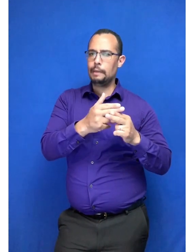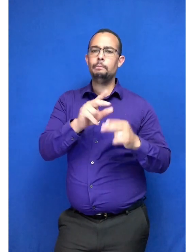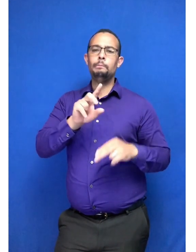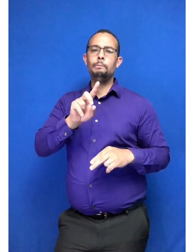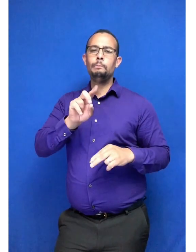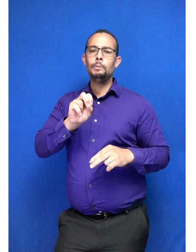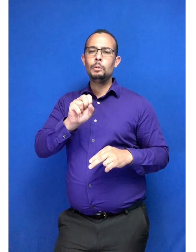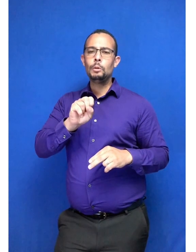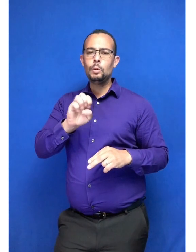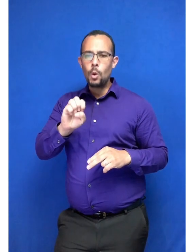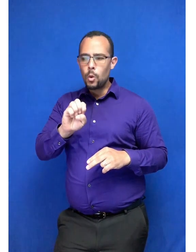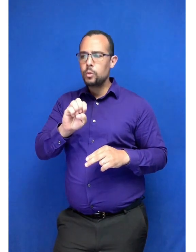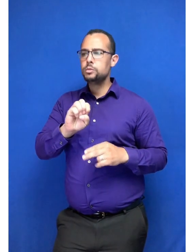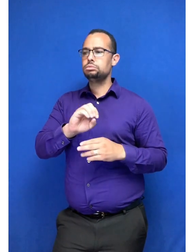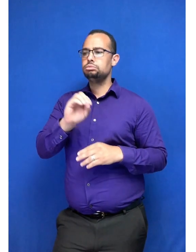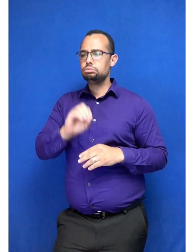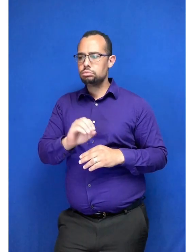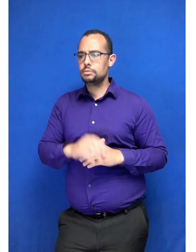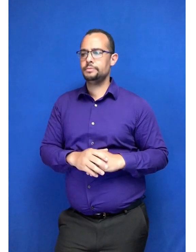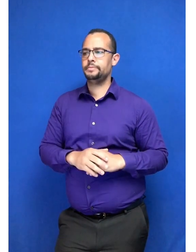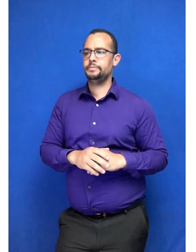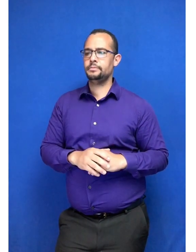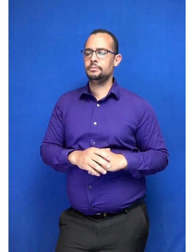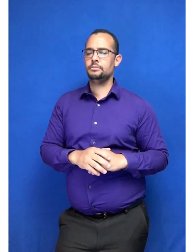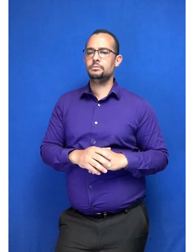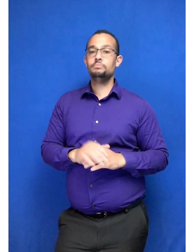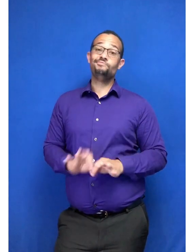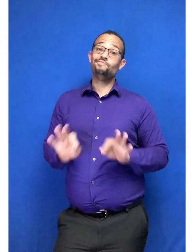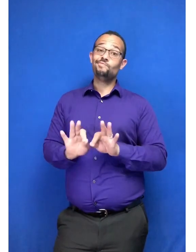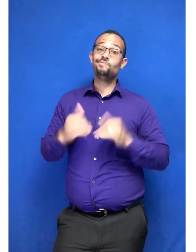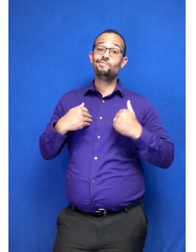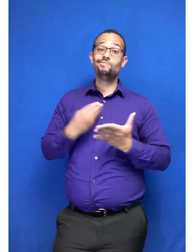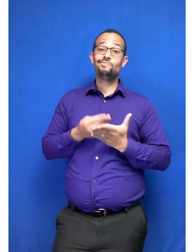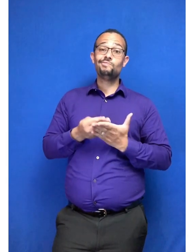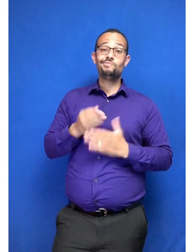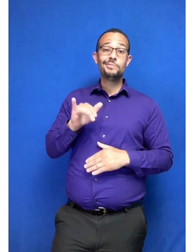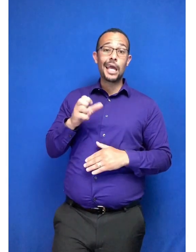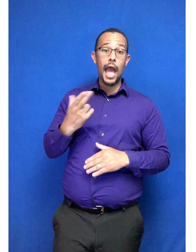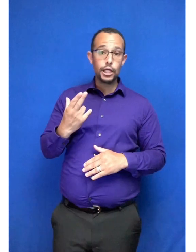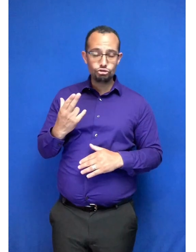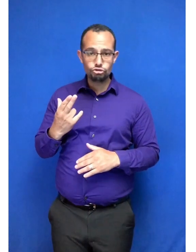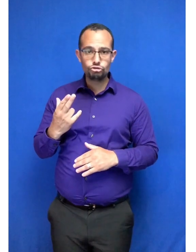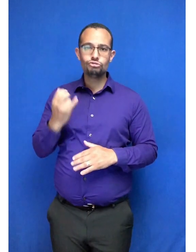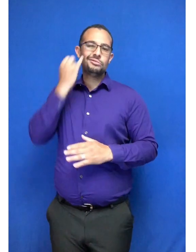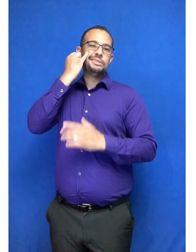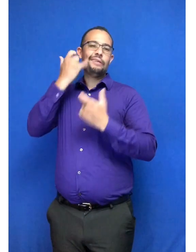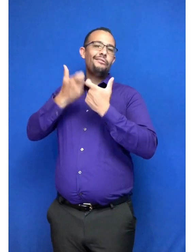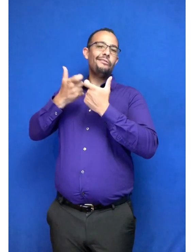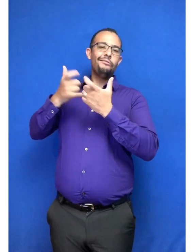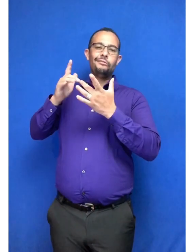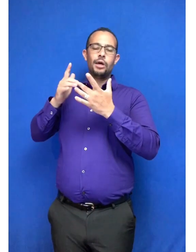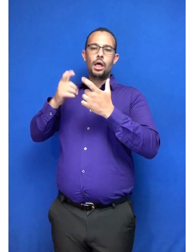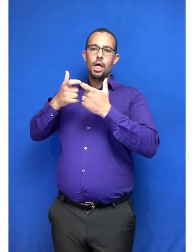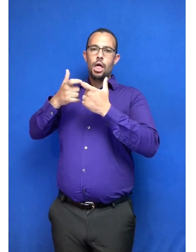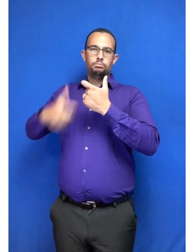It's important to have cash, because at times if power outages happen, then credit cards may